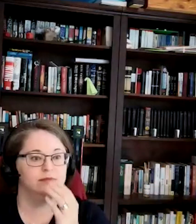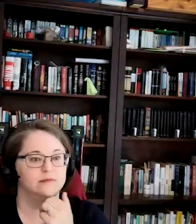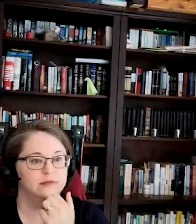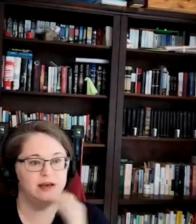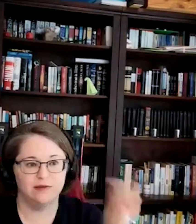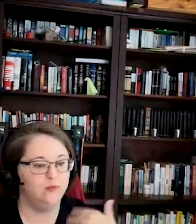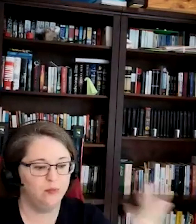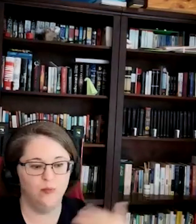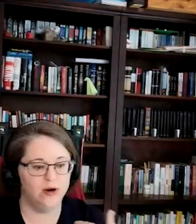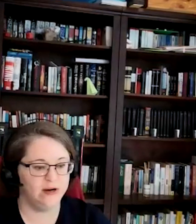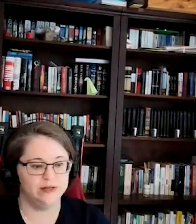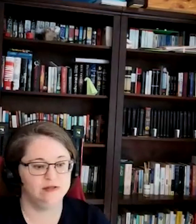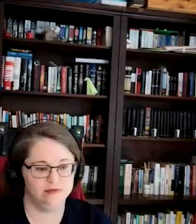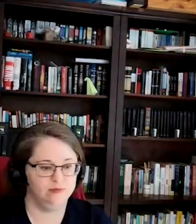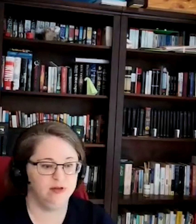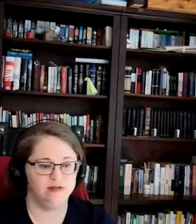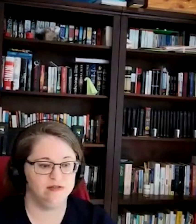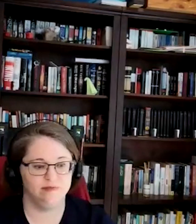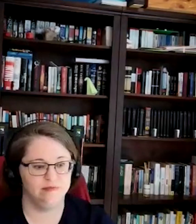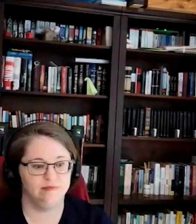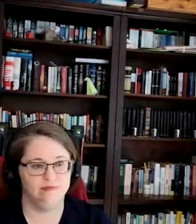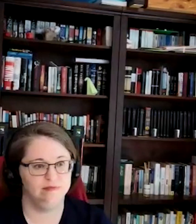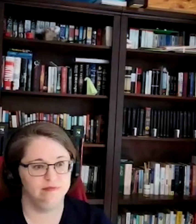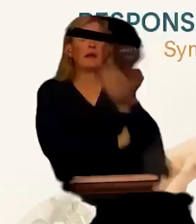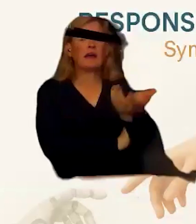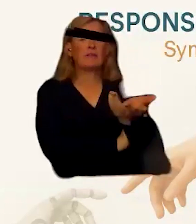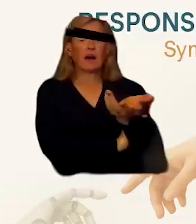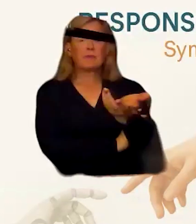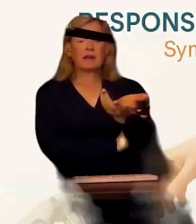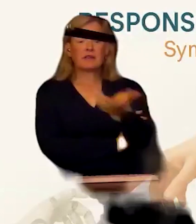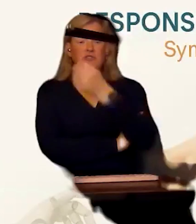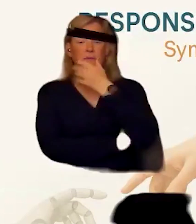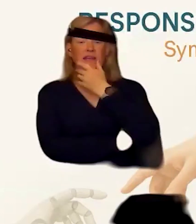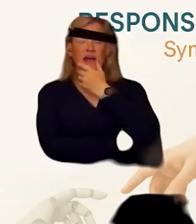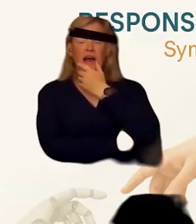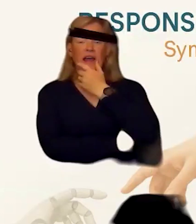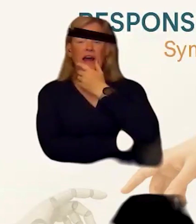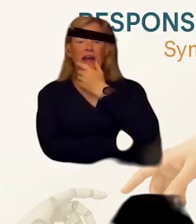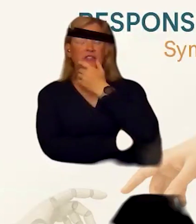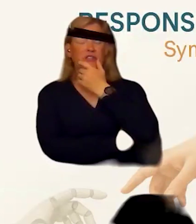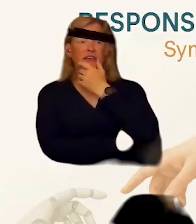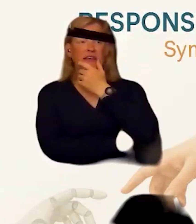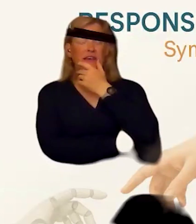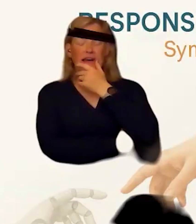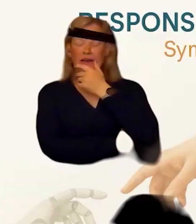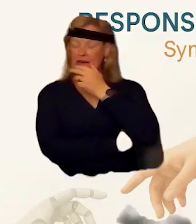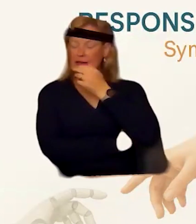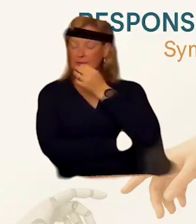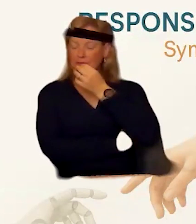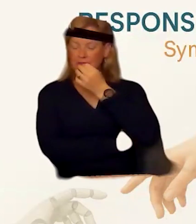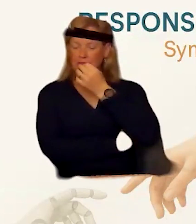Angie, what did I miss? Thoughts? If I might jump in, I